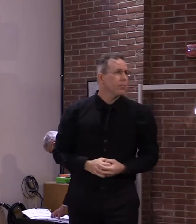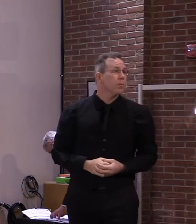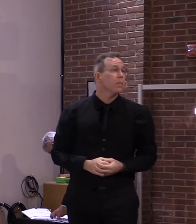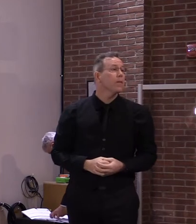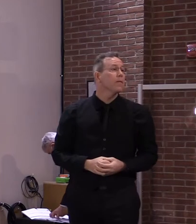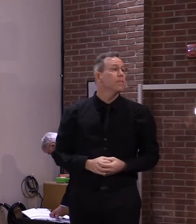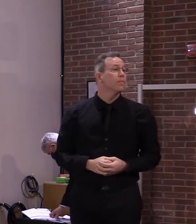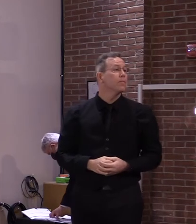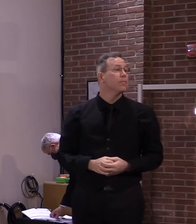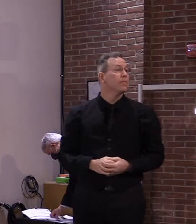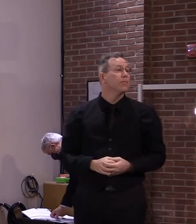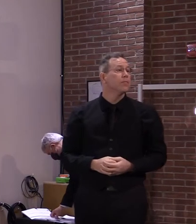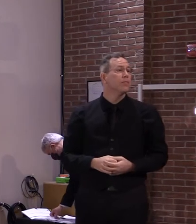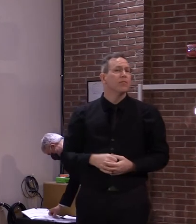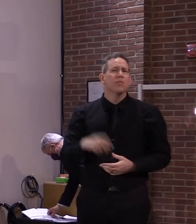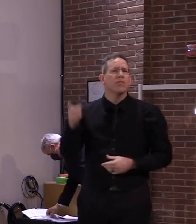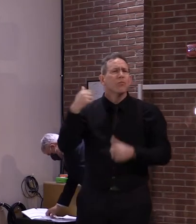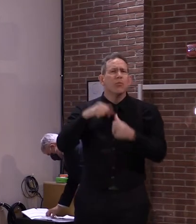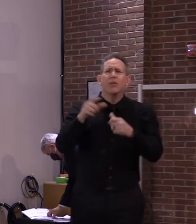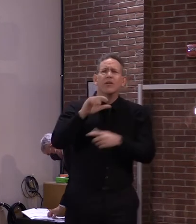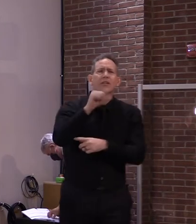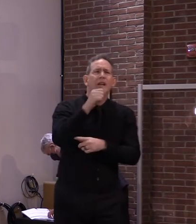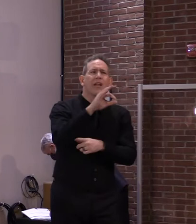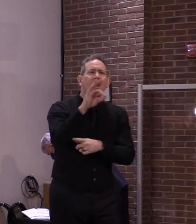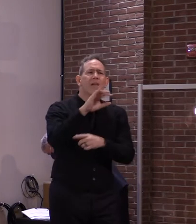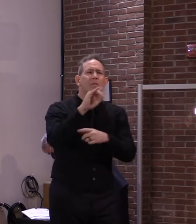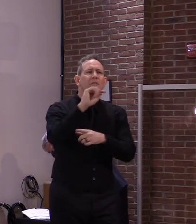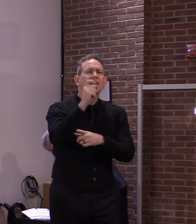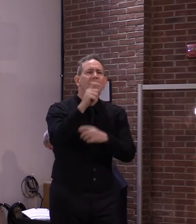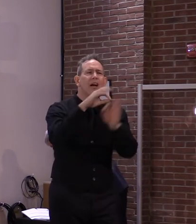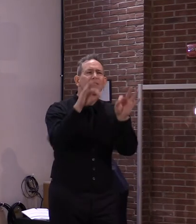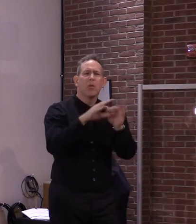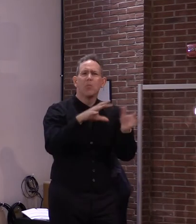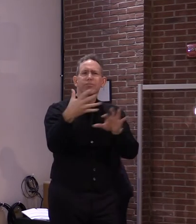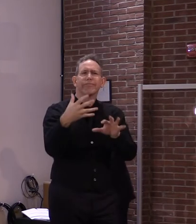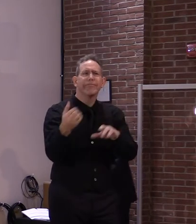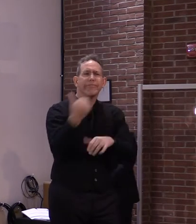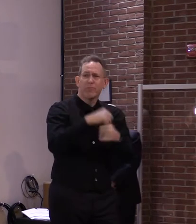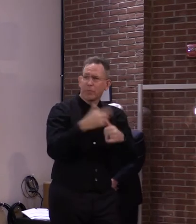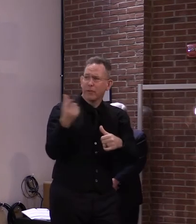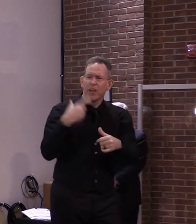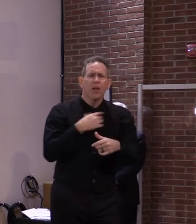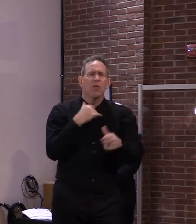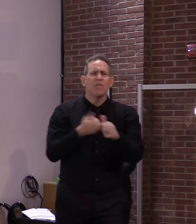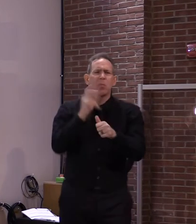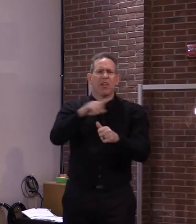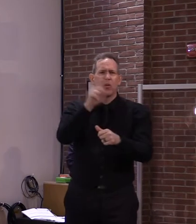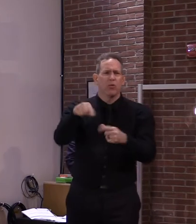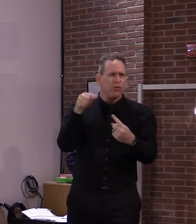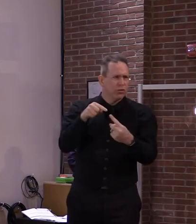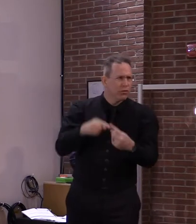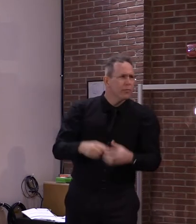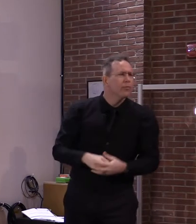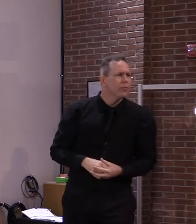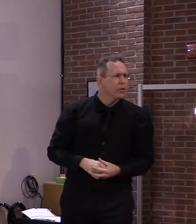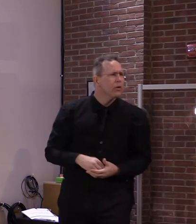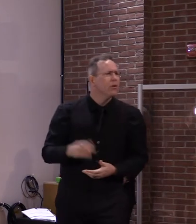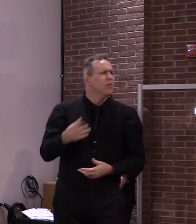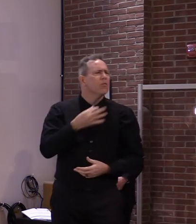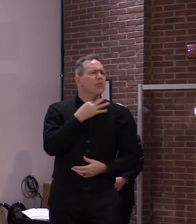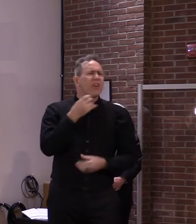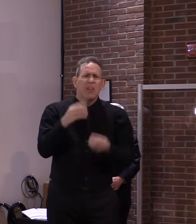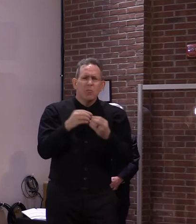g forms um i'm wondering what what more you can share with us about you know the next steps in the process what teachers should